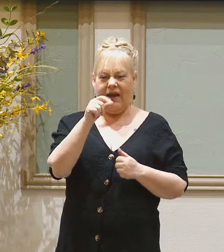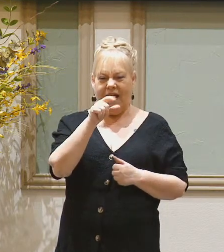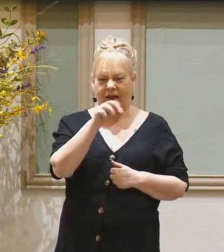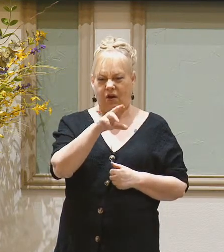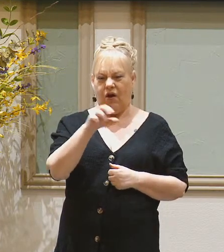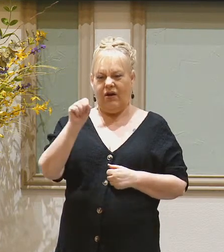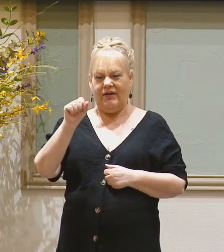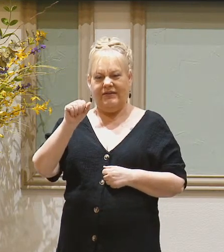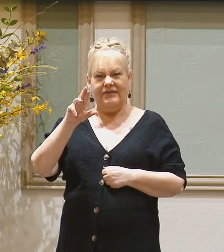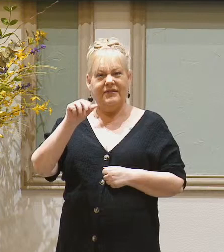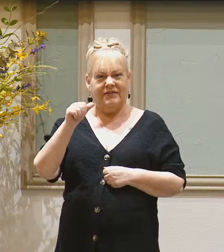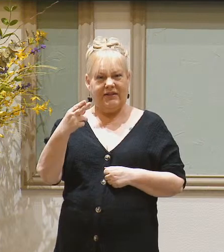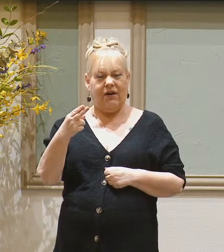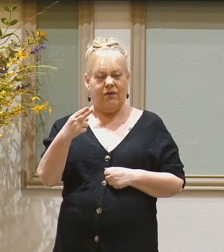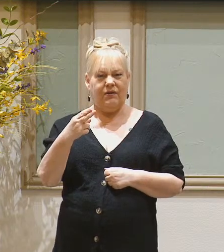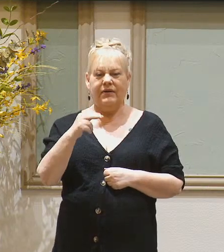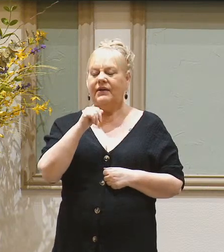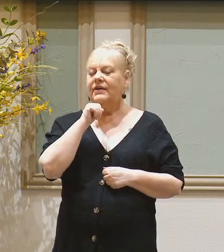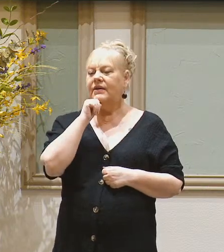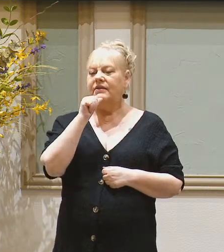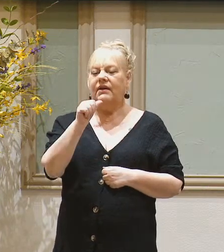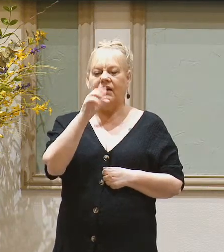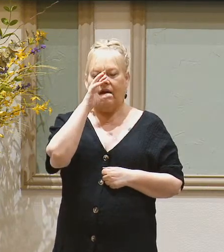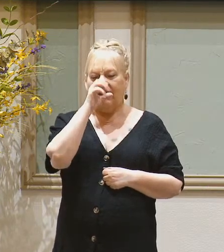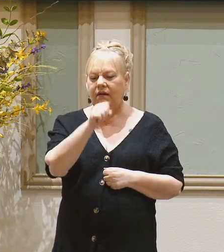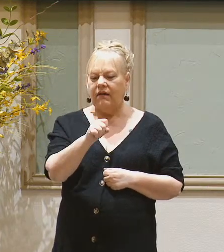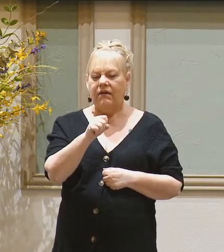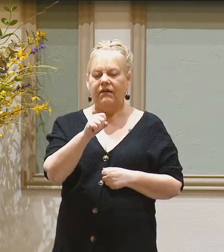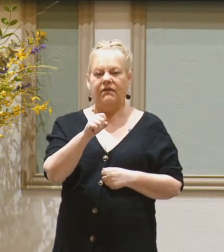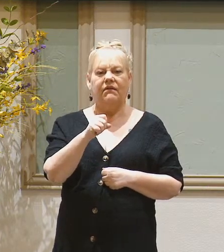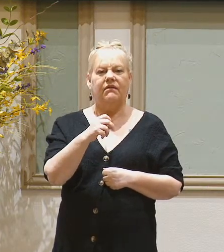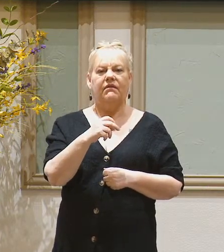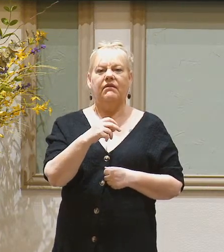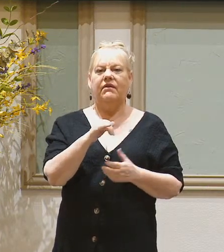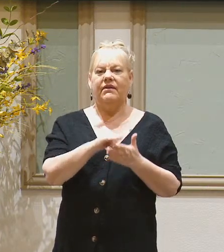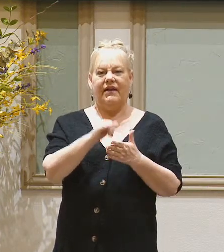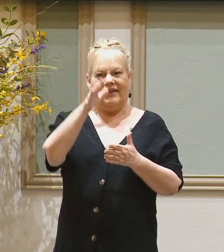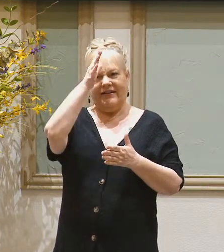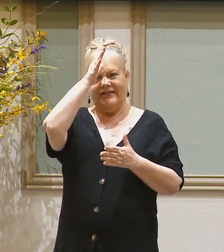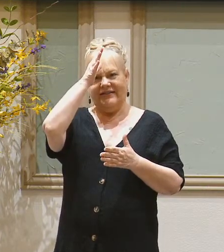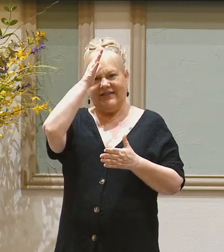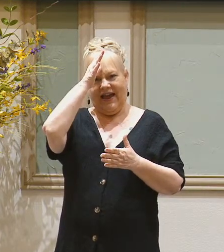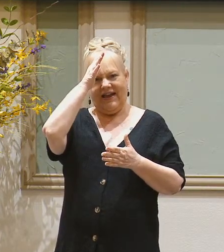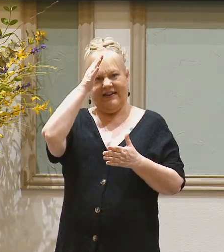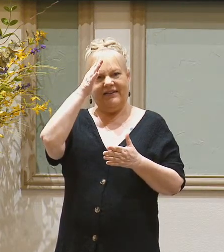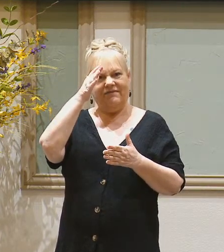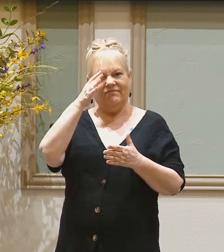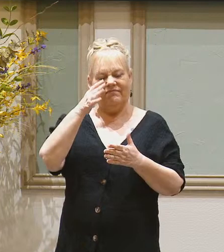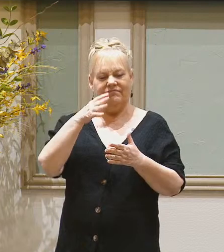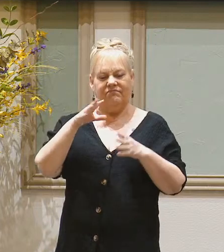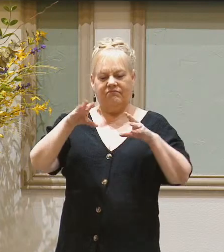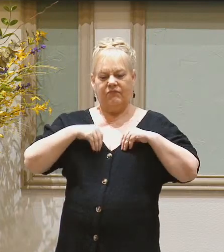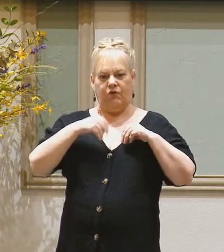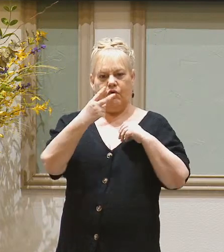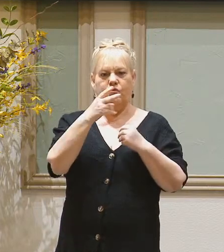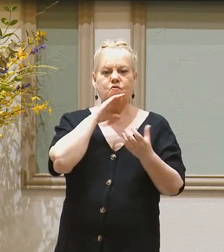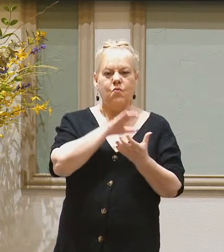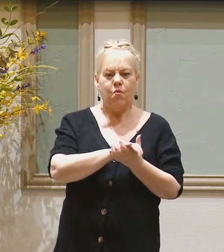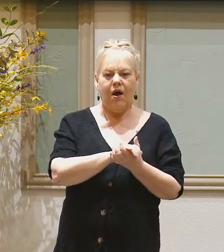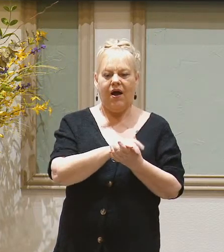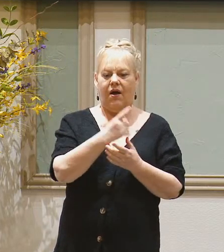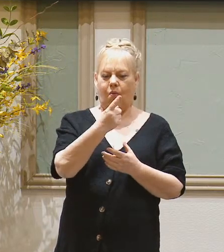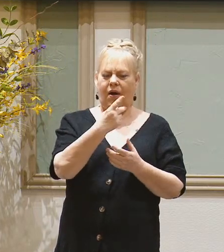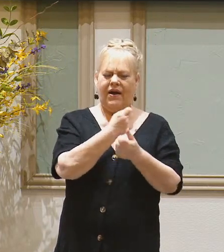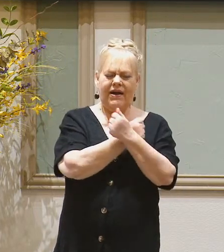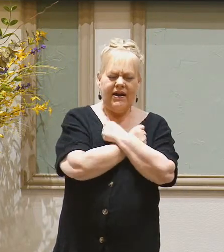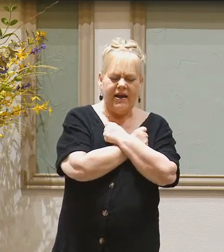Sarah. He doesn't fall into the trap that his daddy fell into, taking 2 wives, one of whom